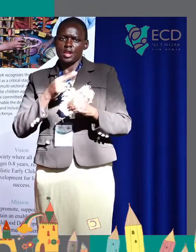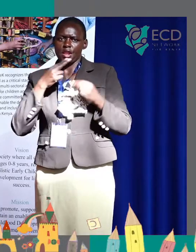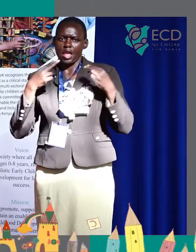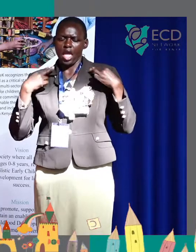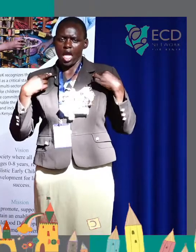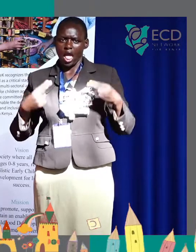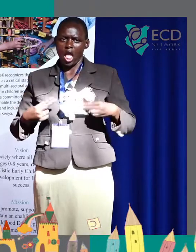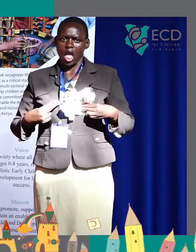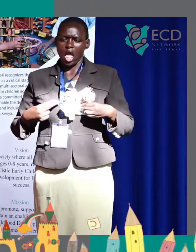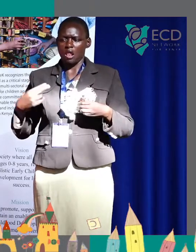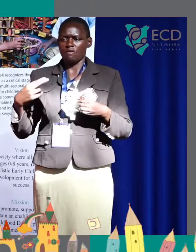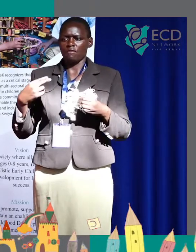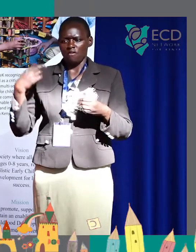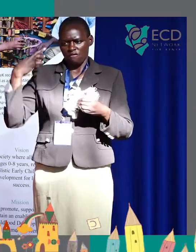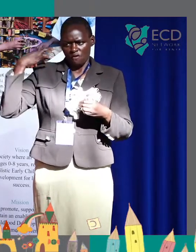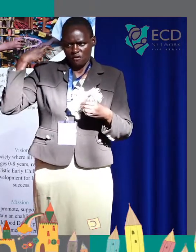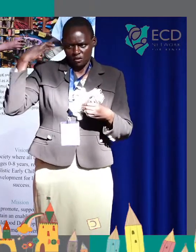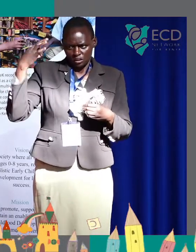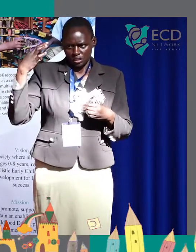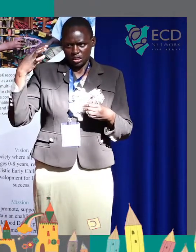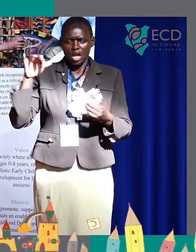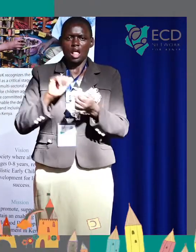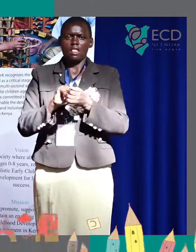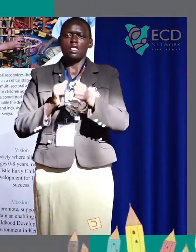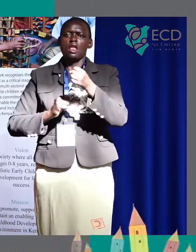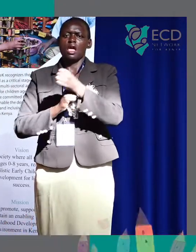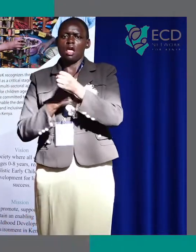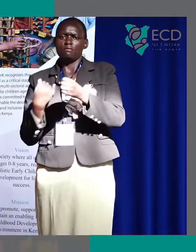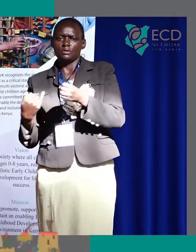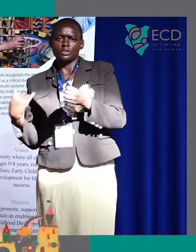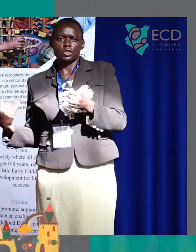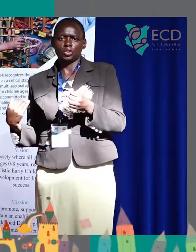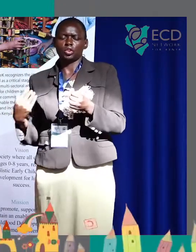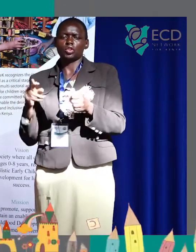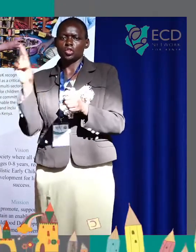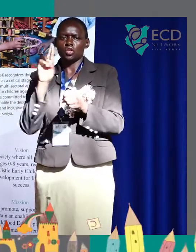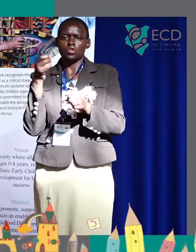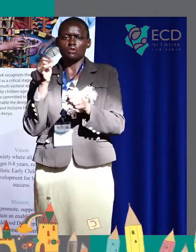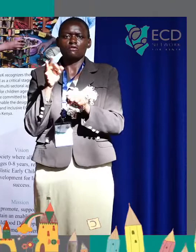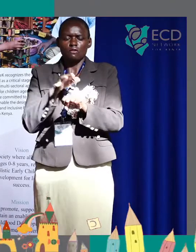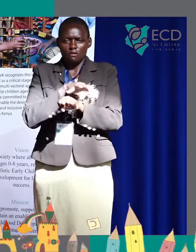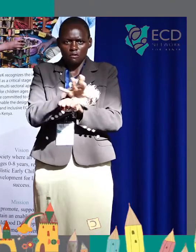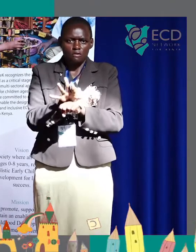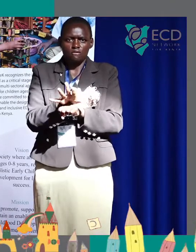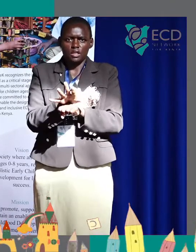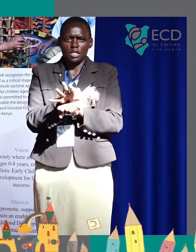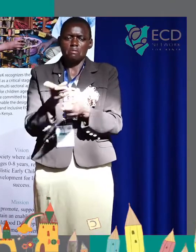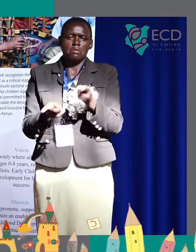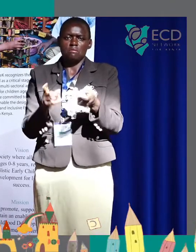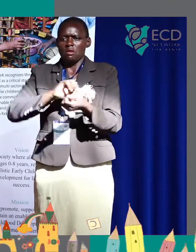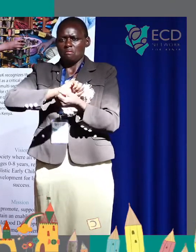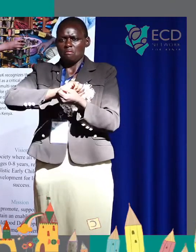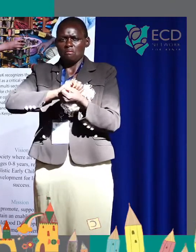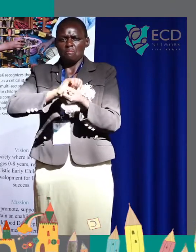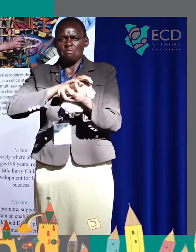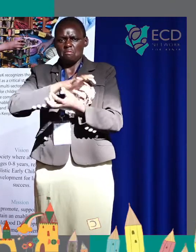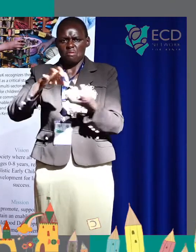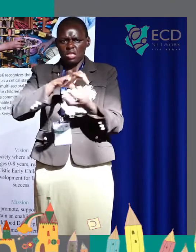the strategies that they adopted to help children thrive in the midst of COVID-19. That will be from